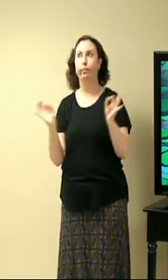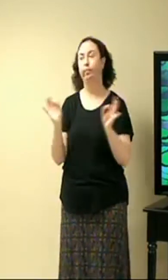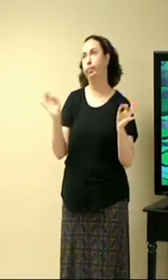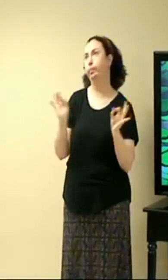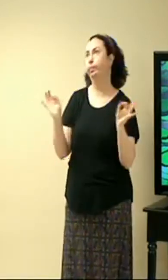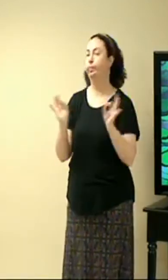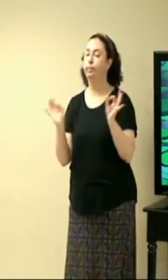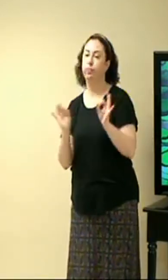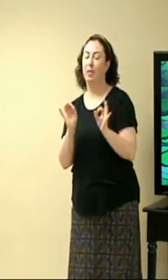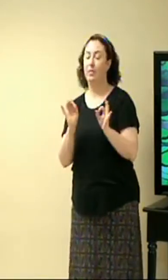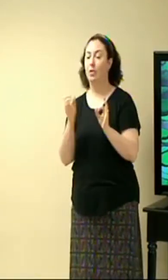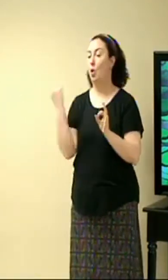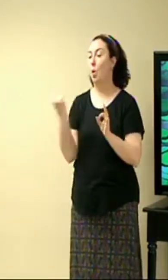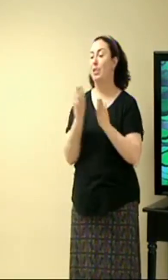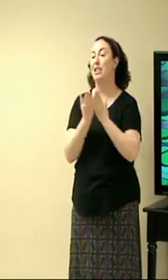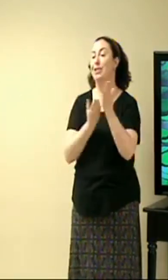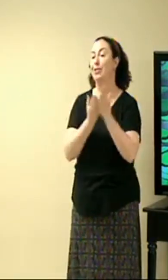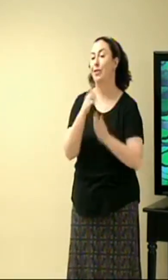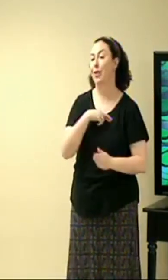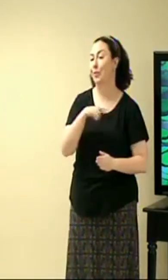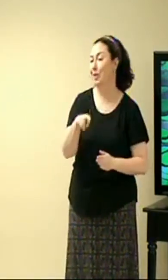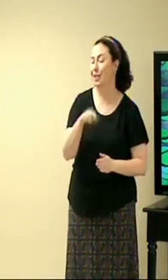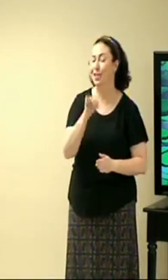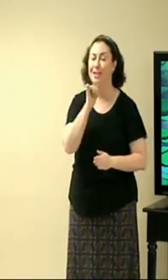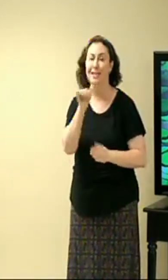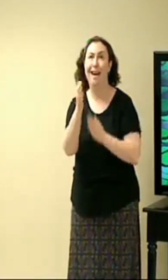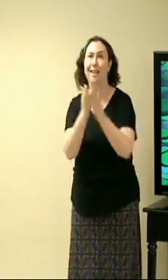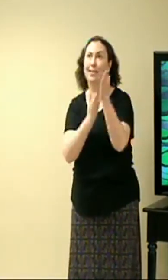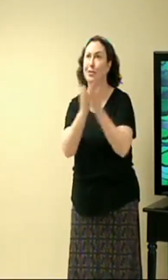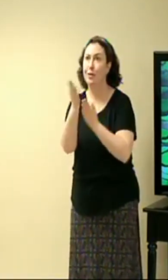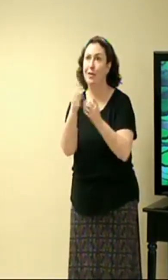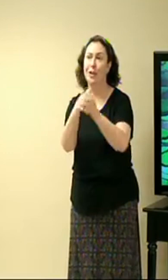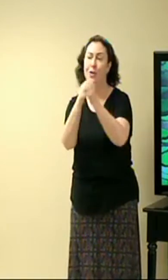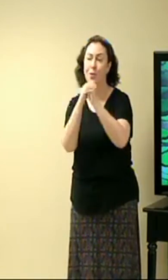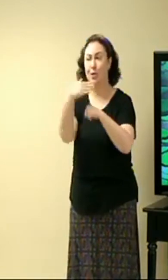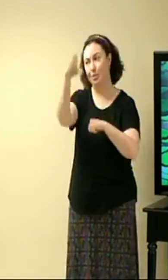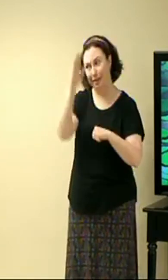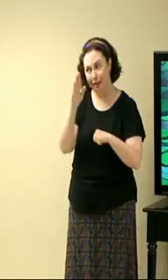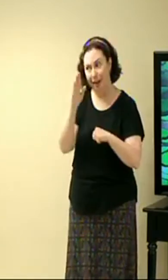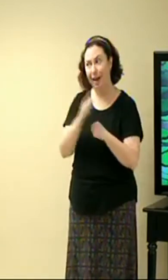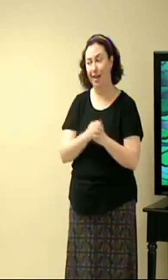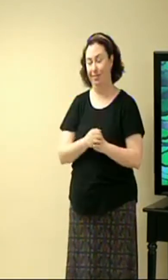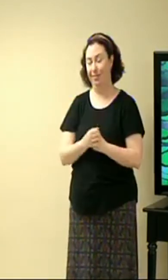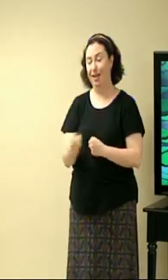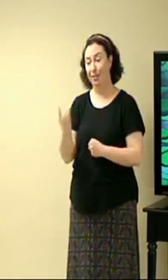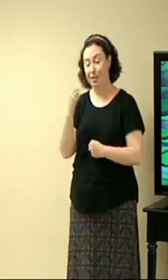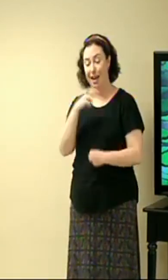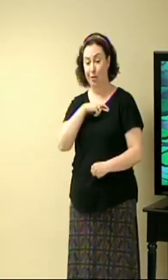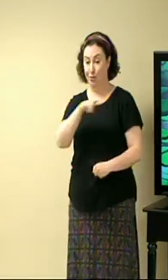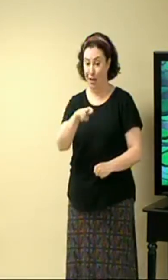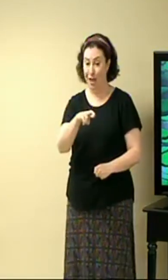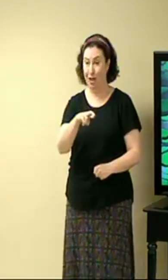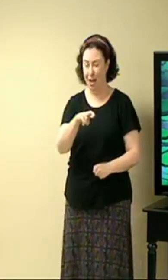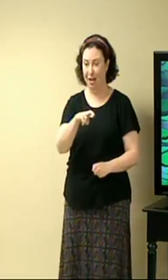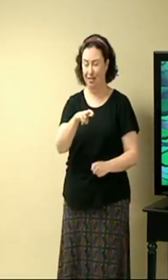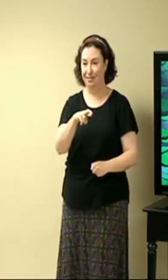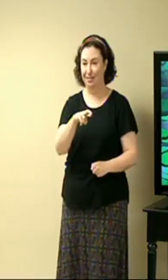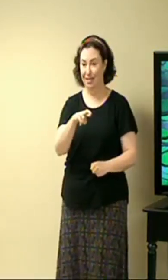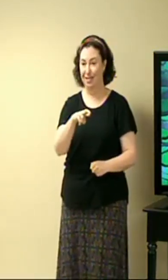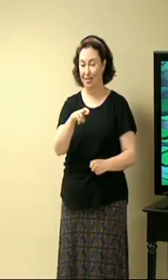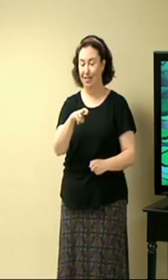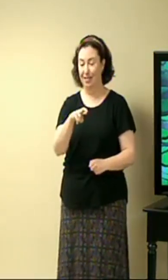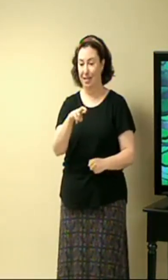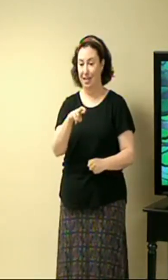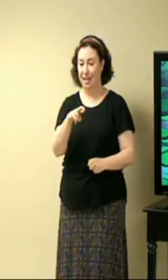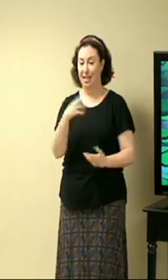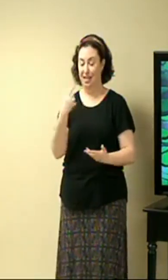They are serving religion rather than the living God. You see, friends, religion is man working towards God. It's us doing a bunch of special stuff, going to